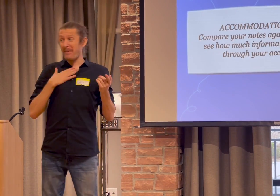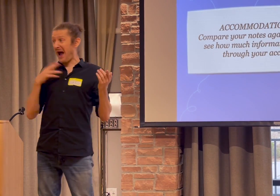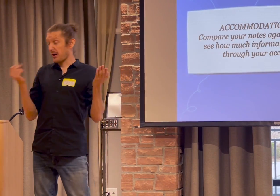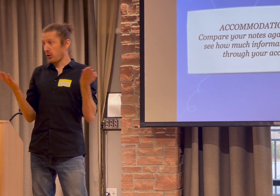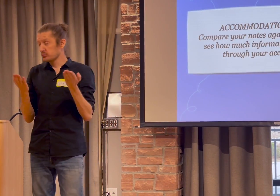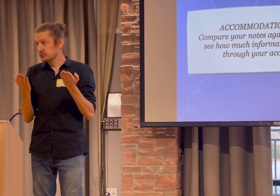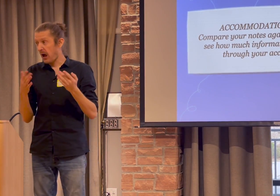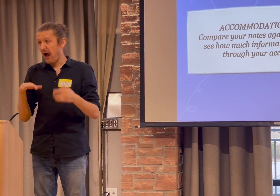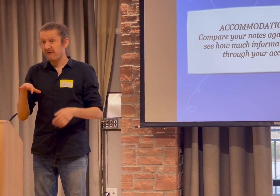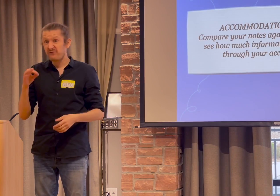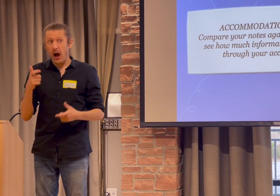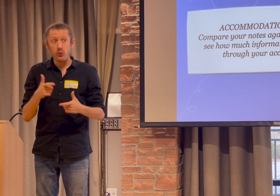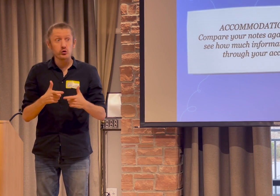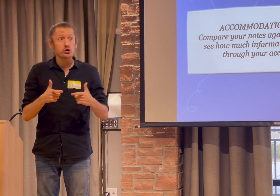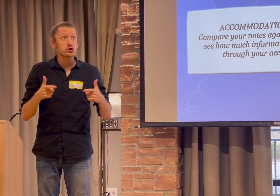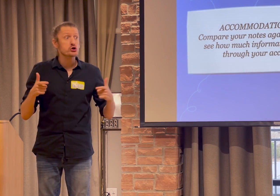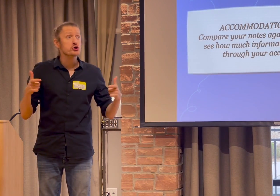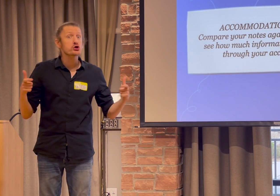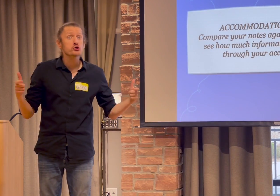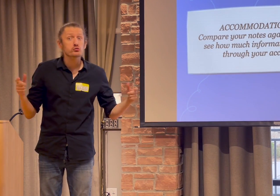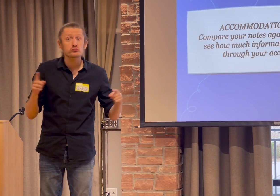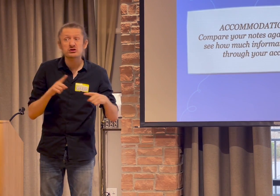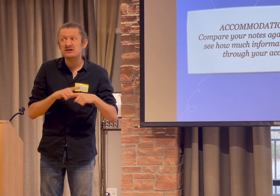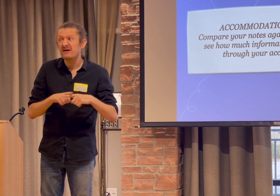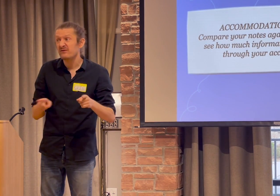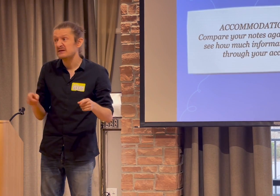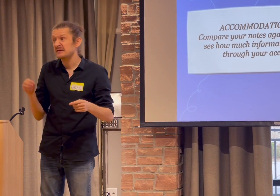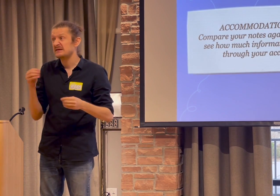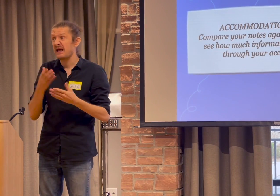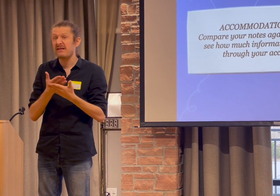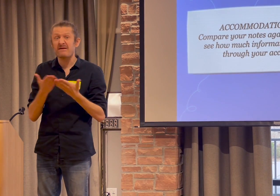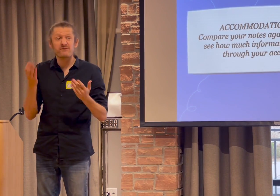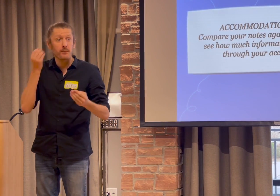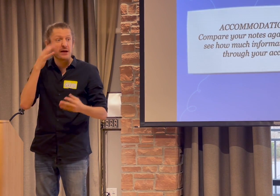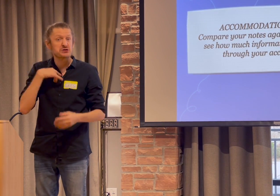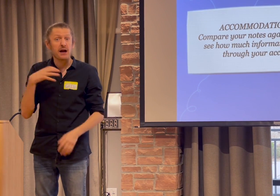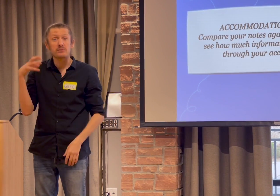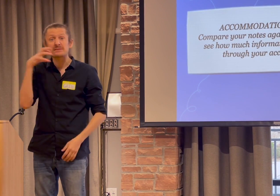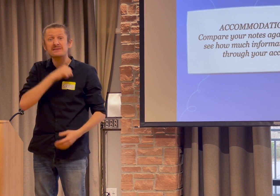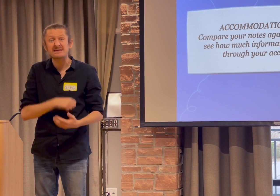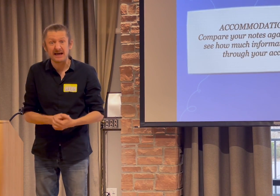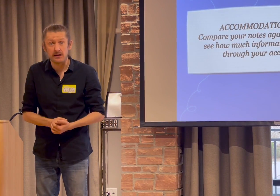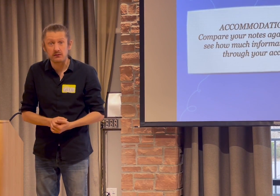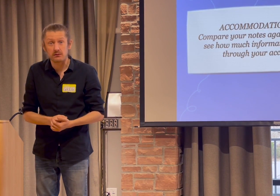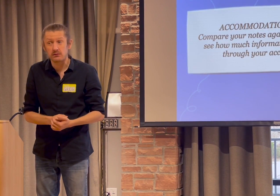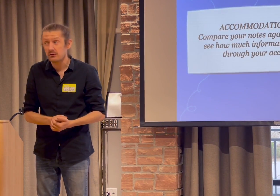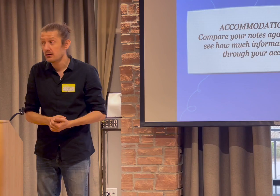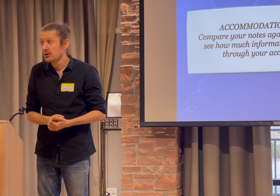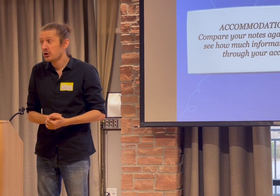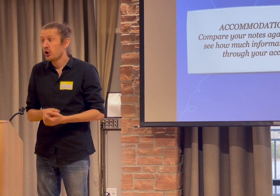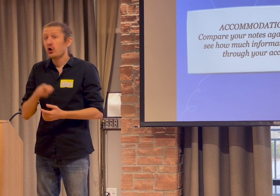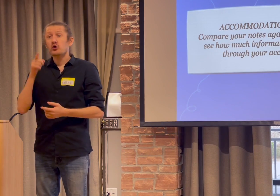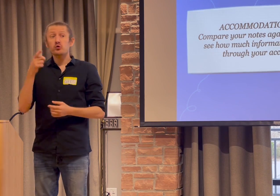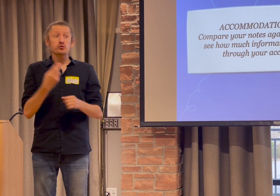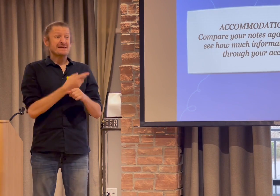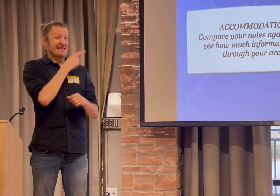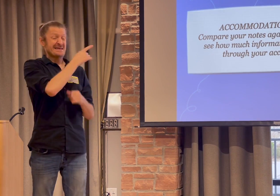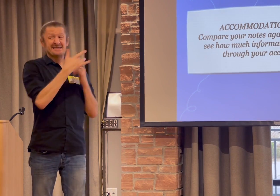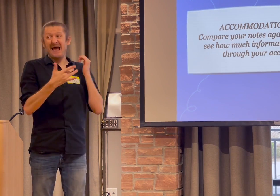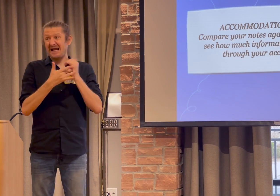When I started comparing my notes to the note taker's notes, I realized that there were huge differences in the information that